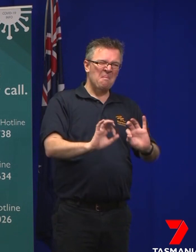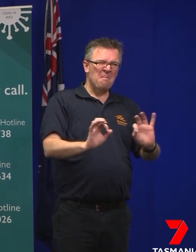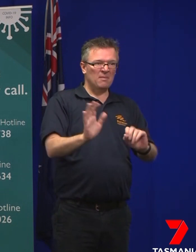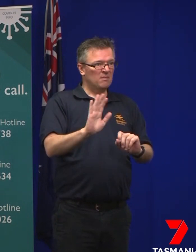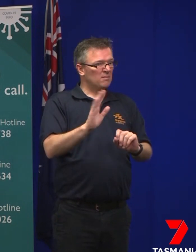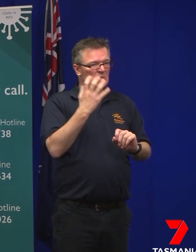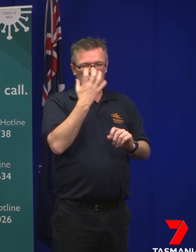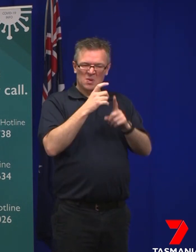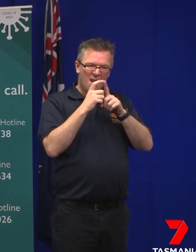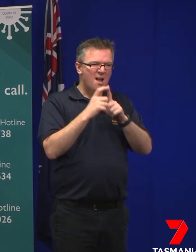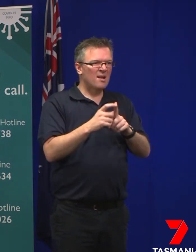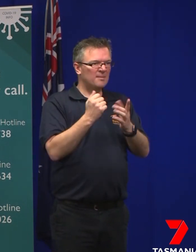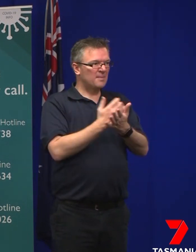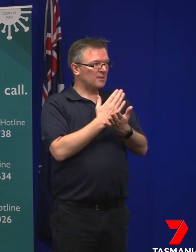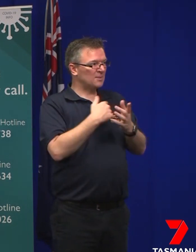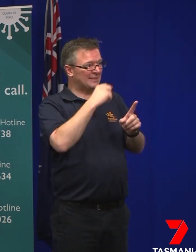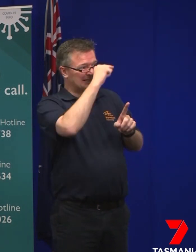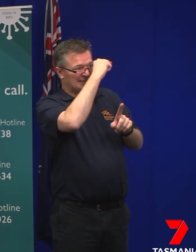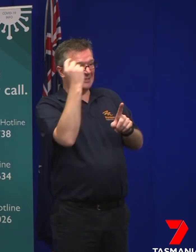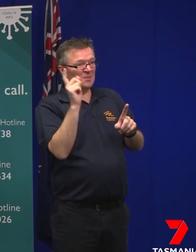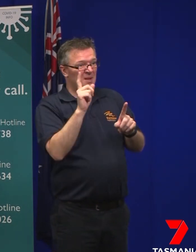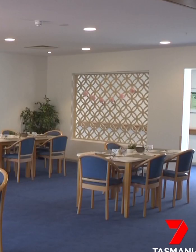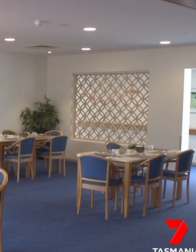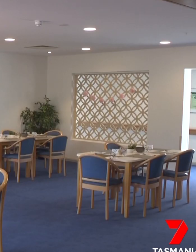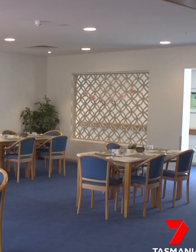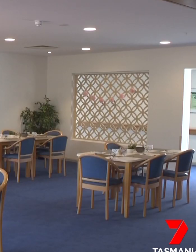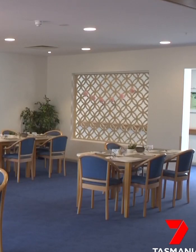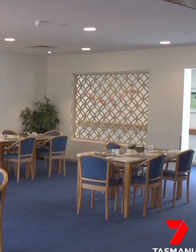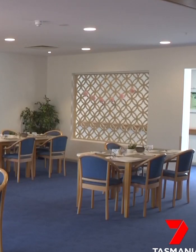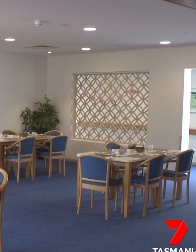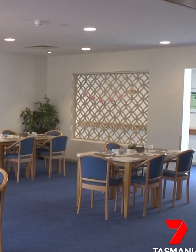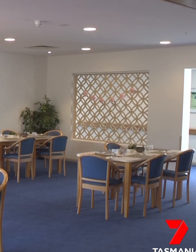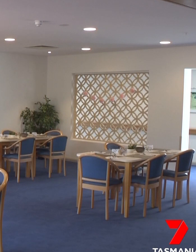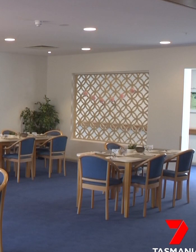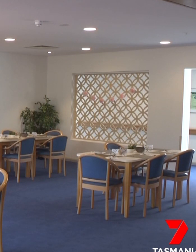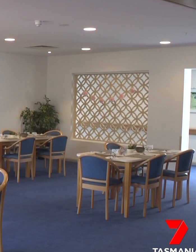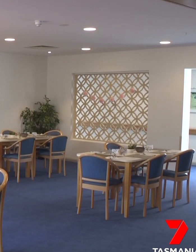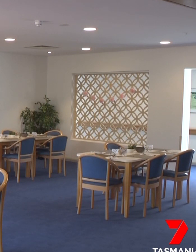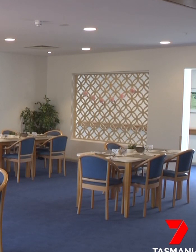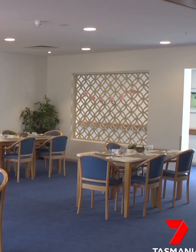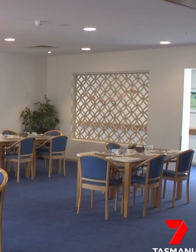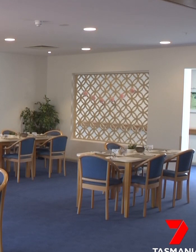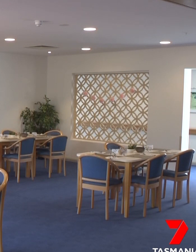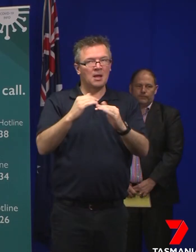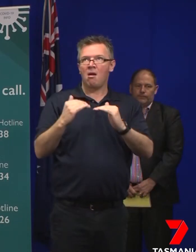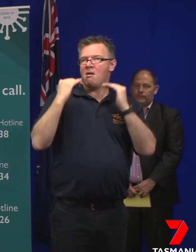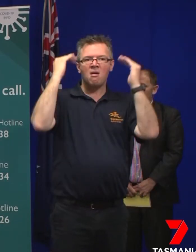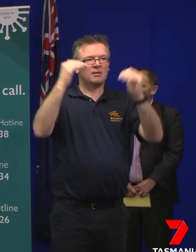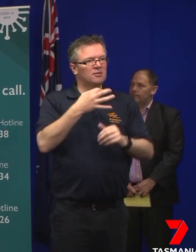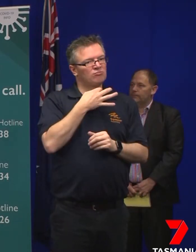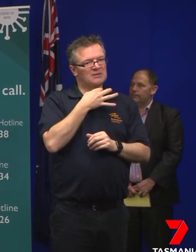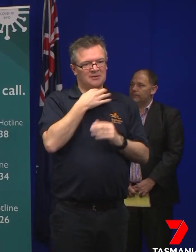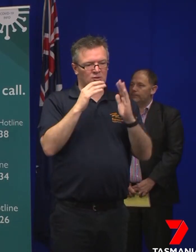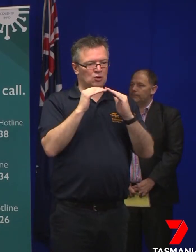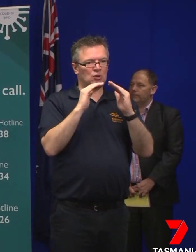reducing the risk of infection to patients, visitors or the community, it's felt that this is an appropriate decision to take. What we don't want over